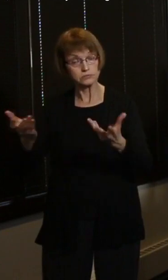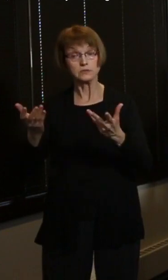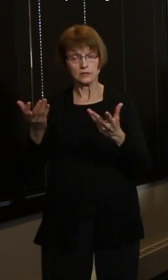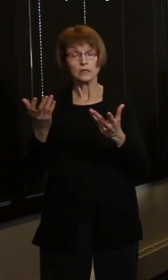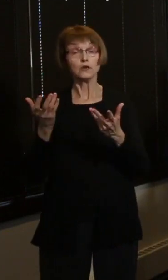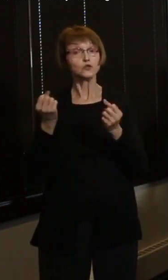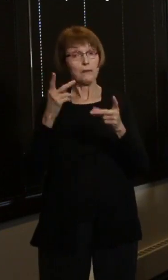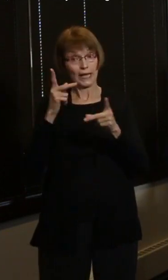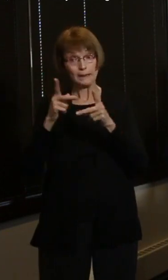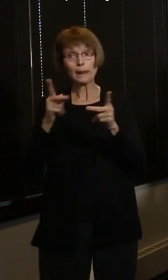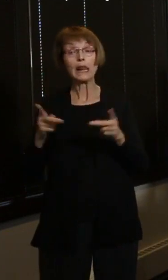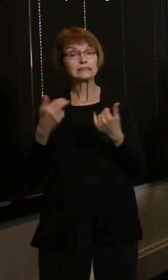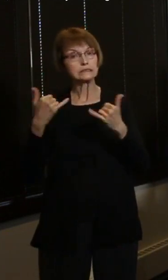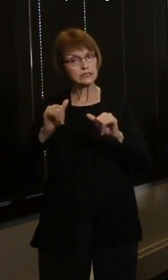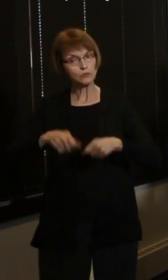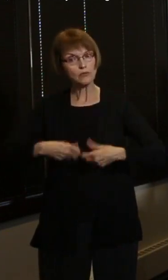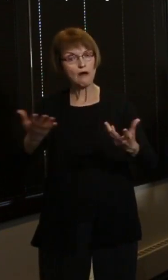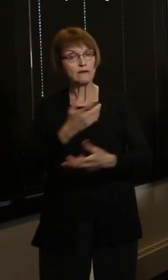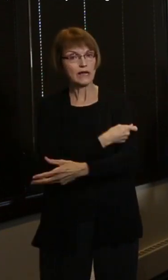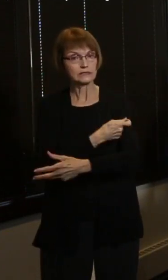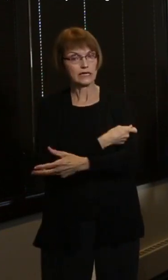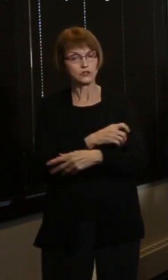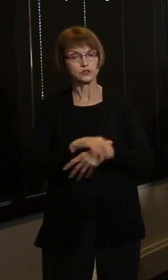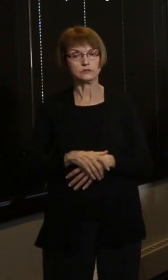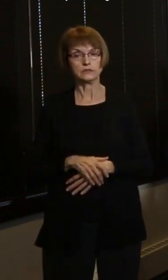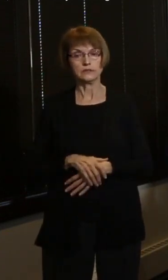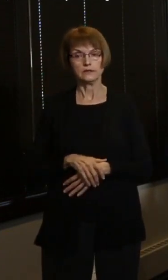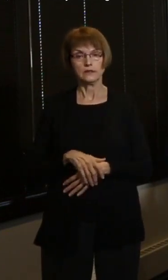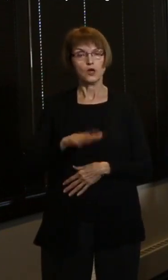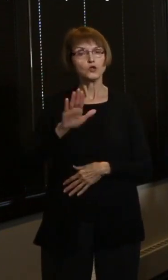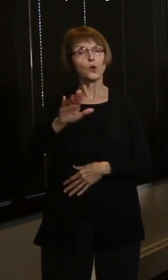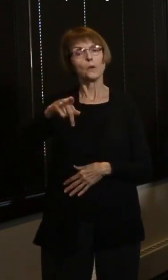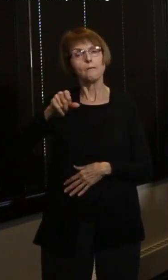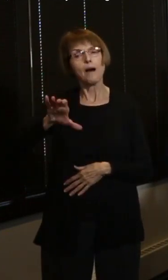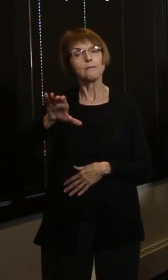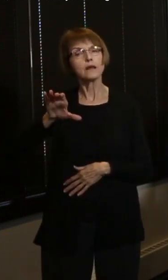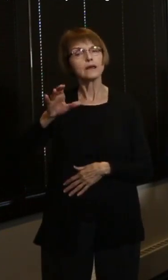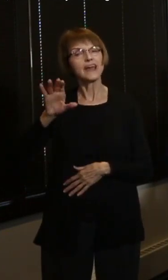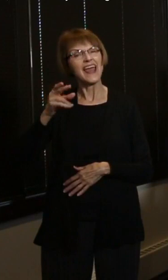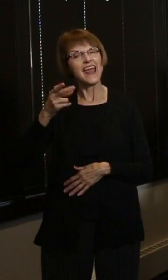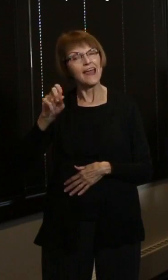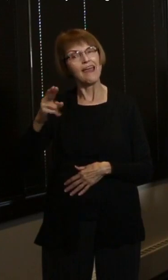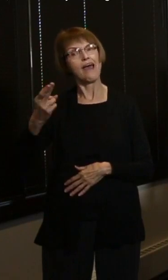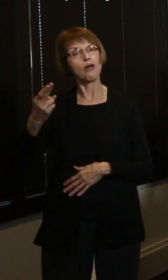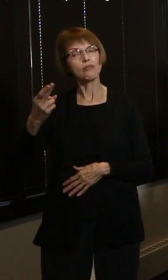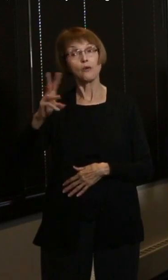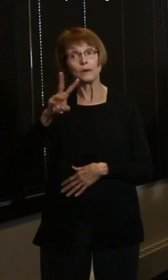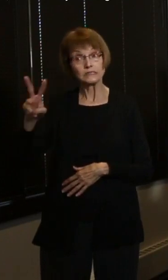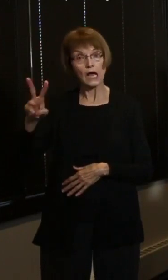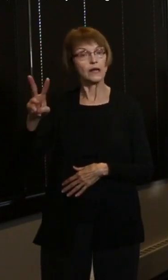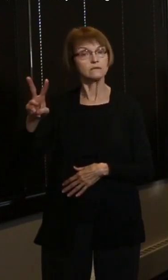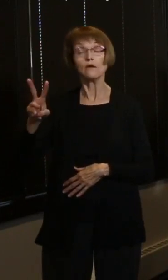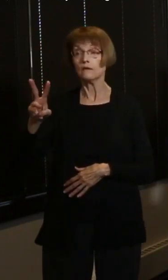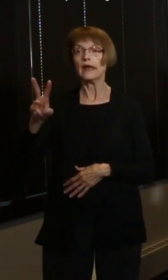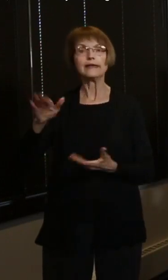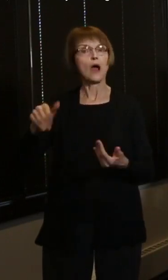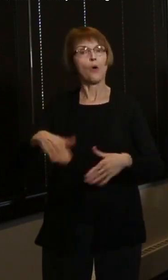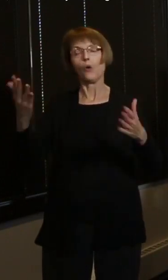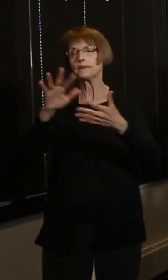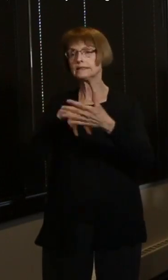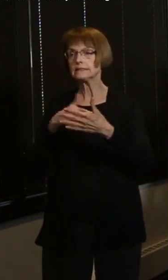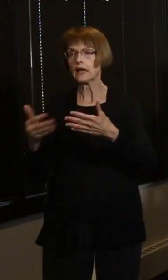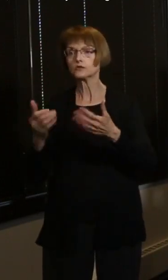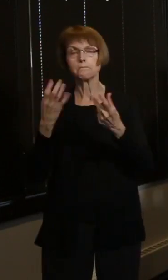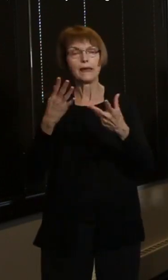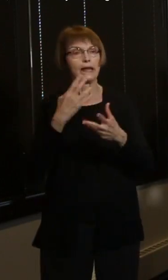vaccinations across the region. So take a look at your public health websites. A lot of them have open scheduling now. A lot of the healthcare